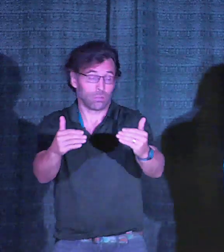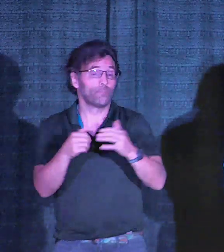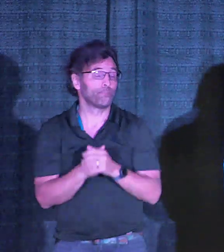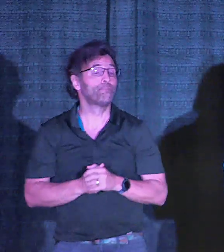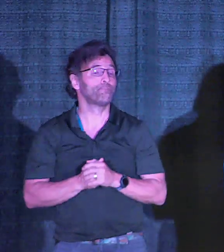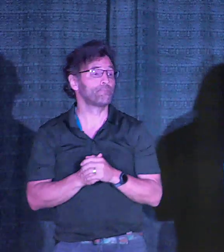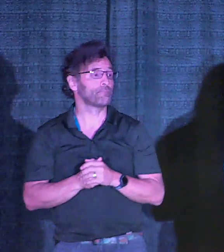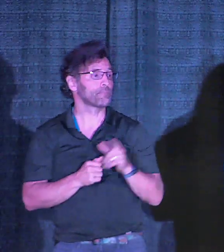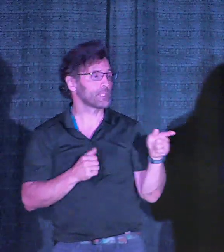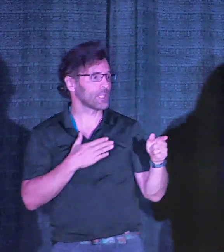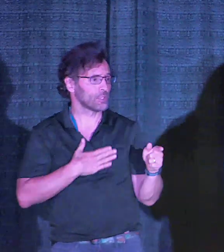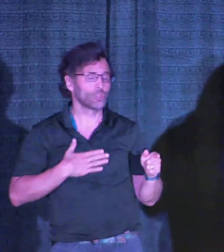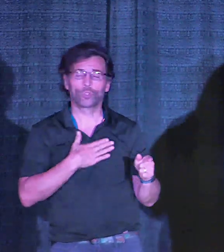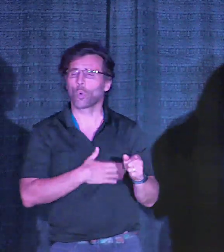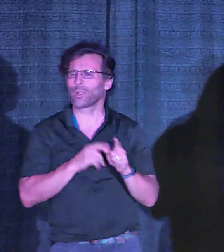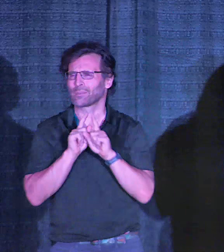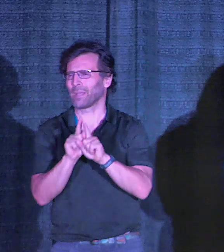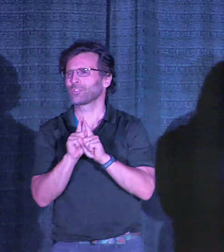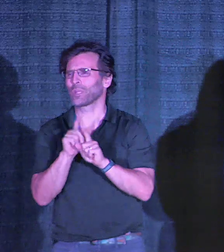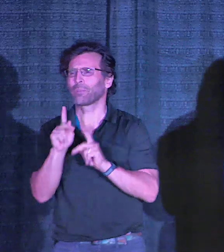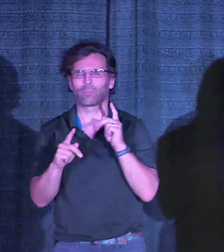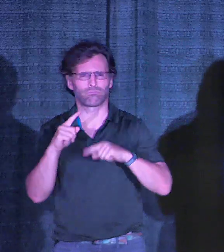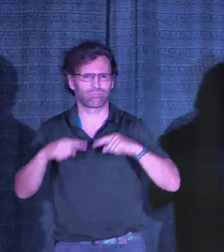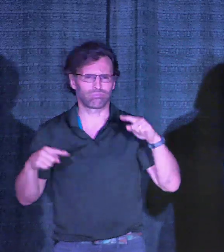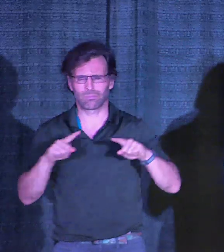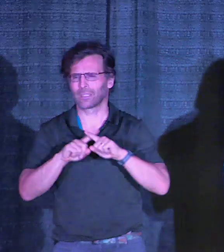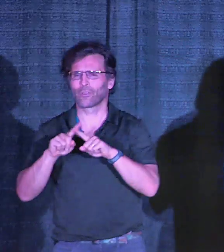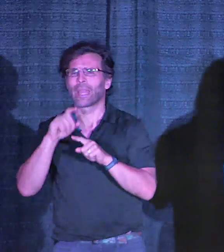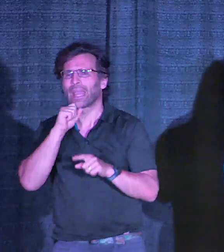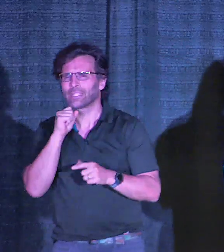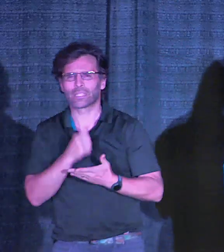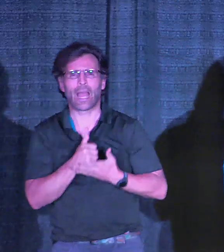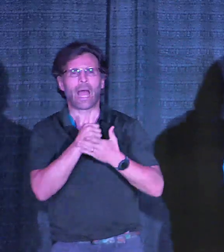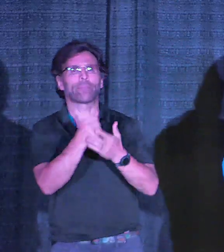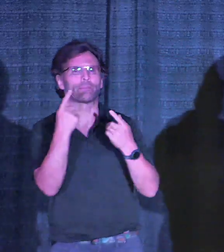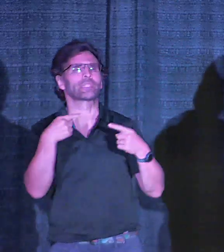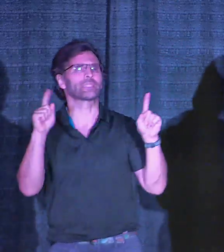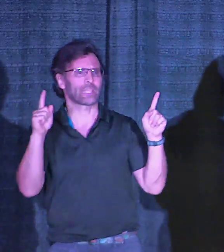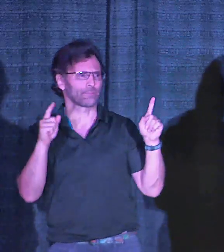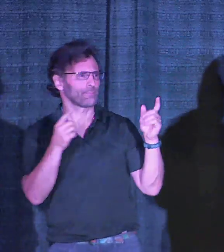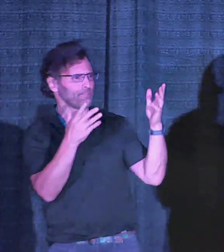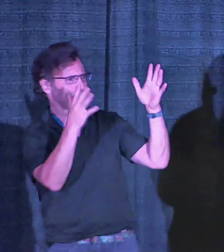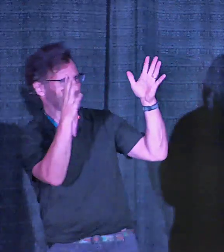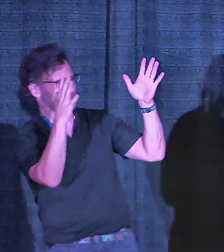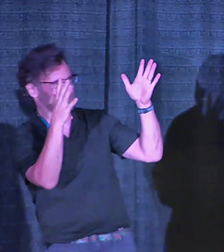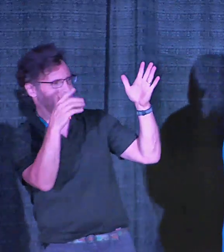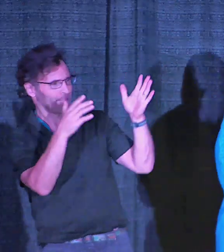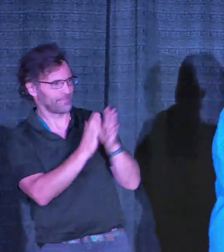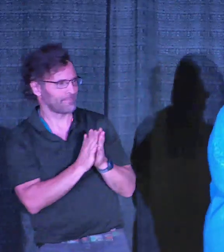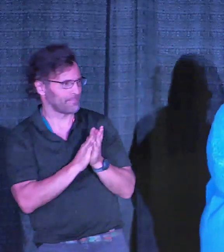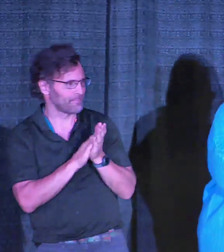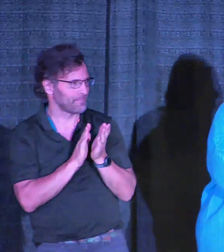style, and enjoys mentoring people of all ages to help them succeed.